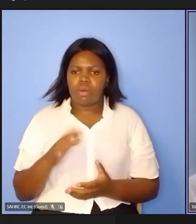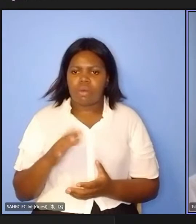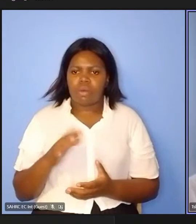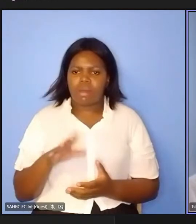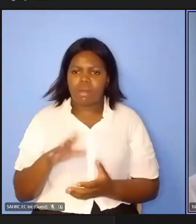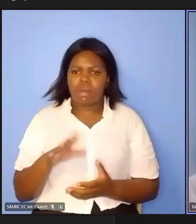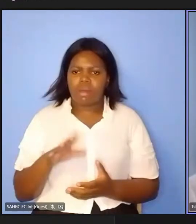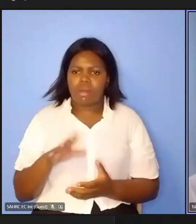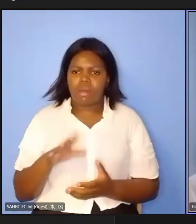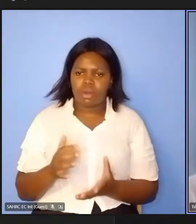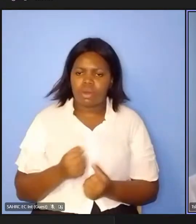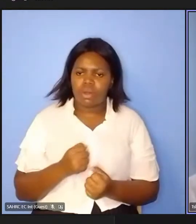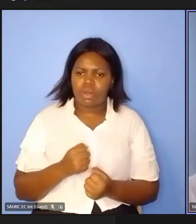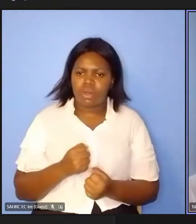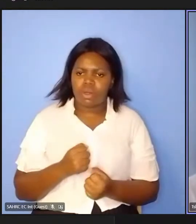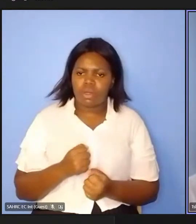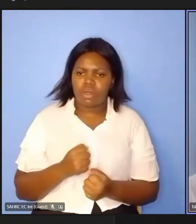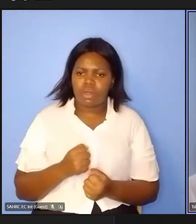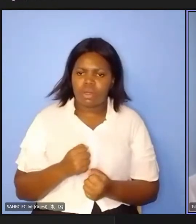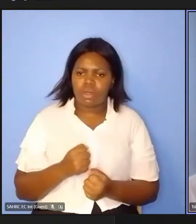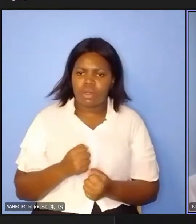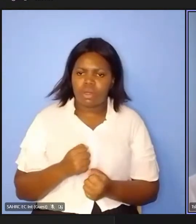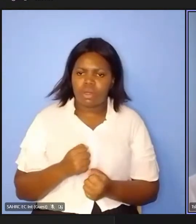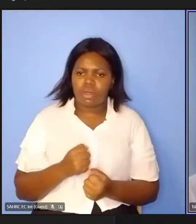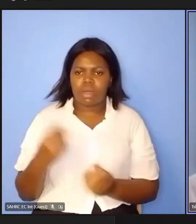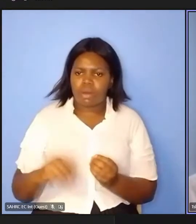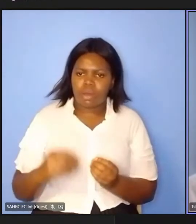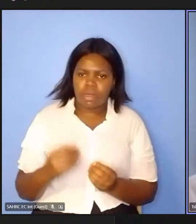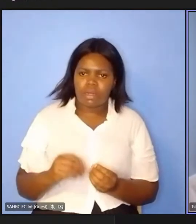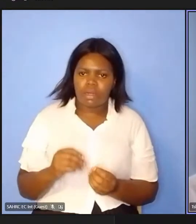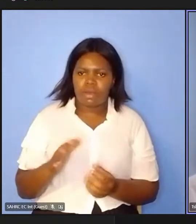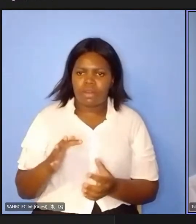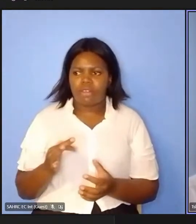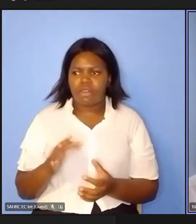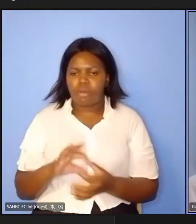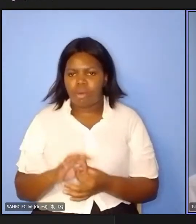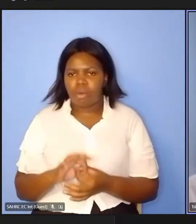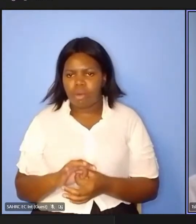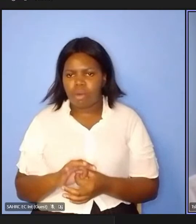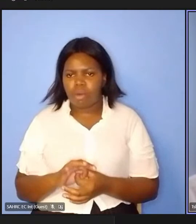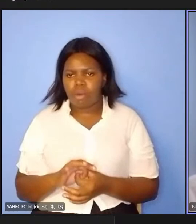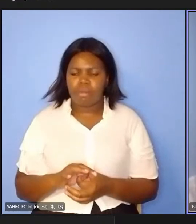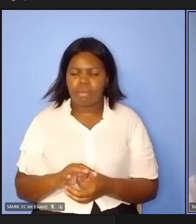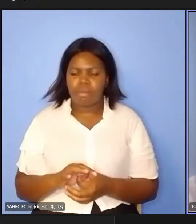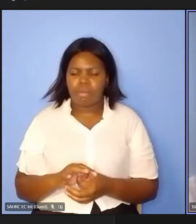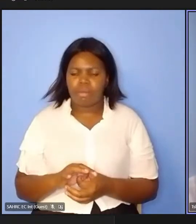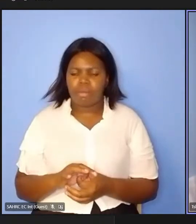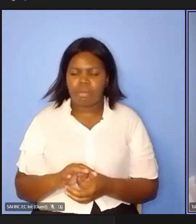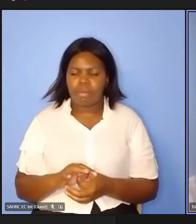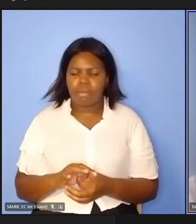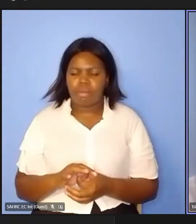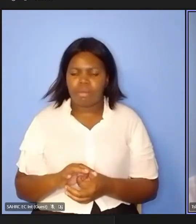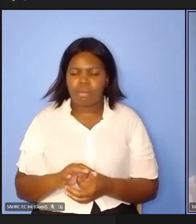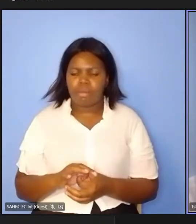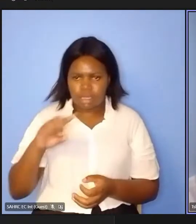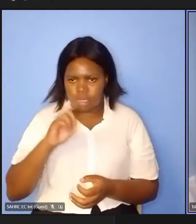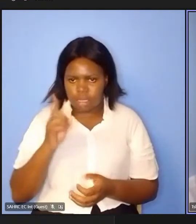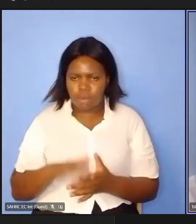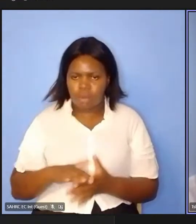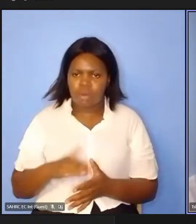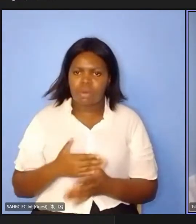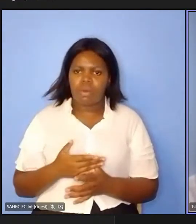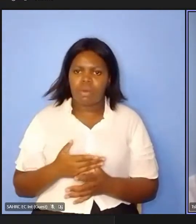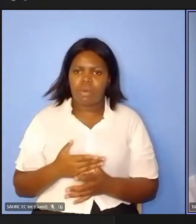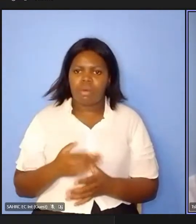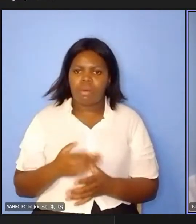that this child got hit at home quite severely because of this. And so we need to understand that for transgender learners who